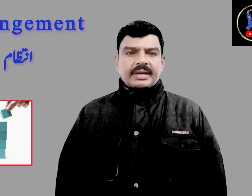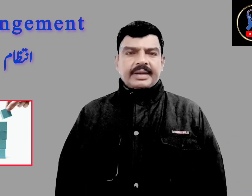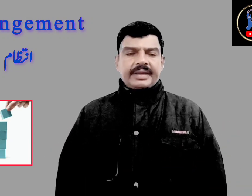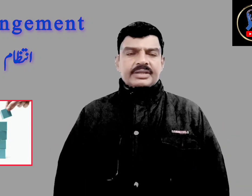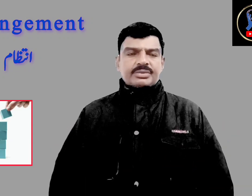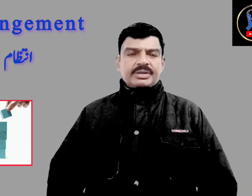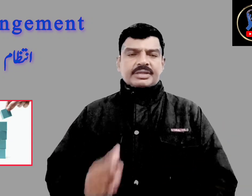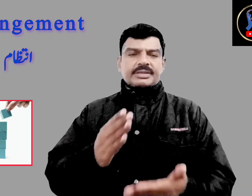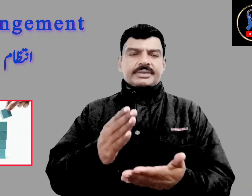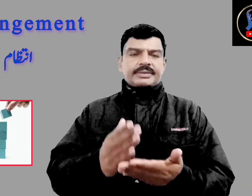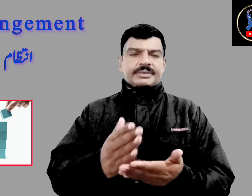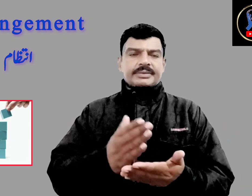arrangement,